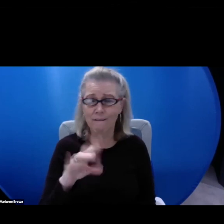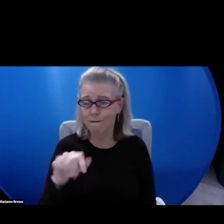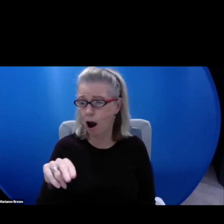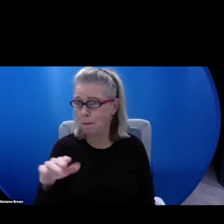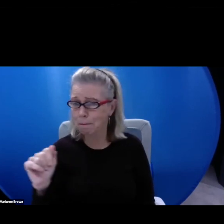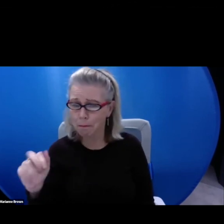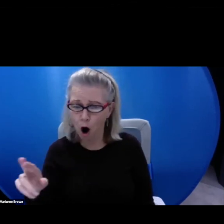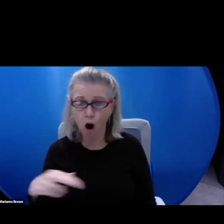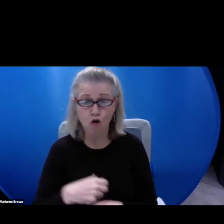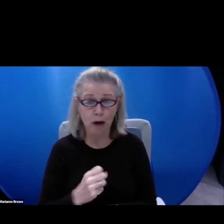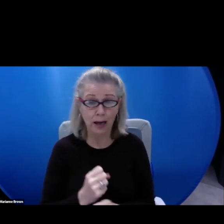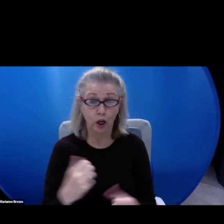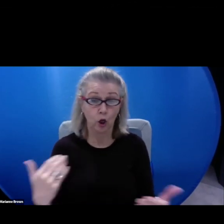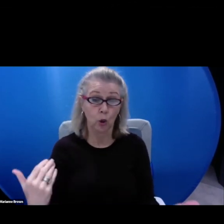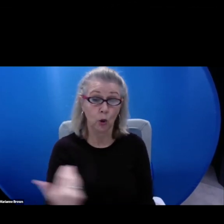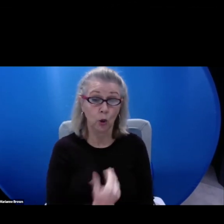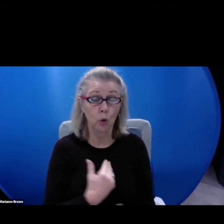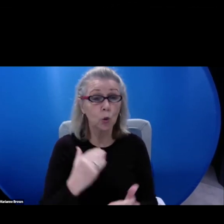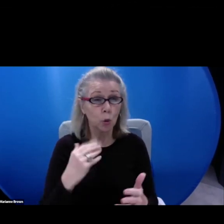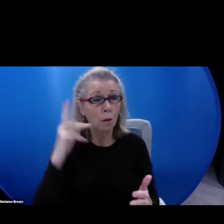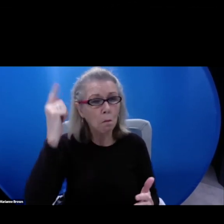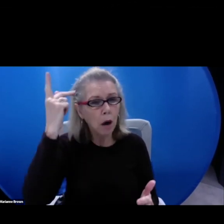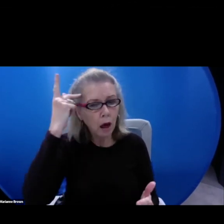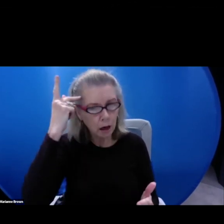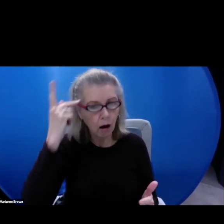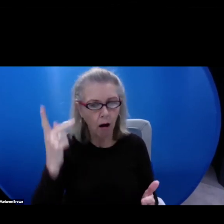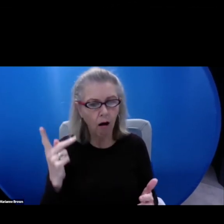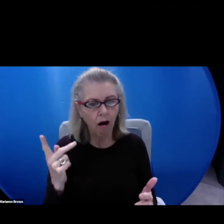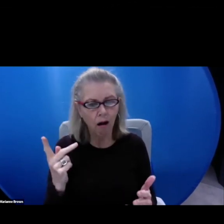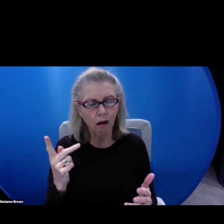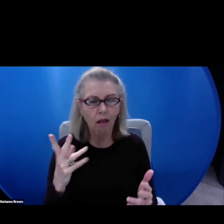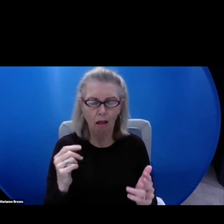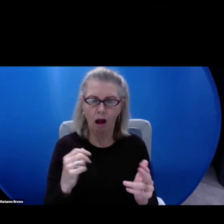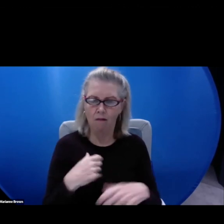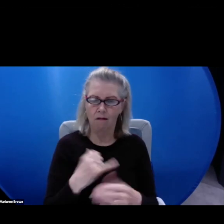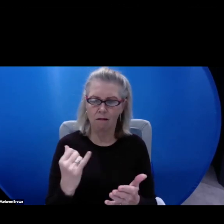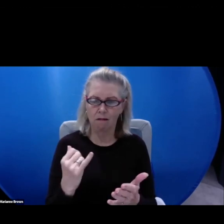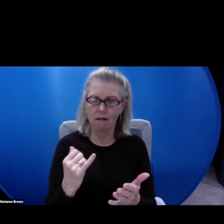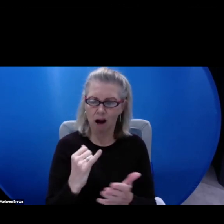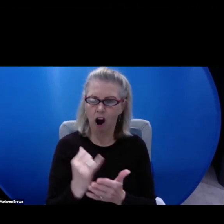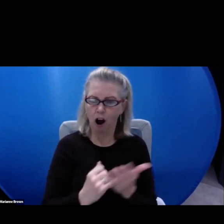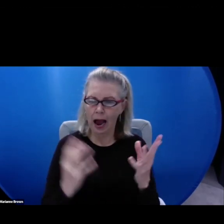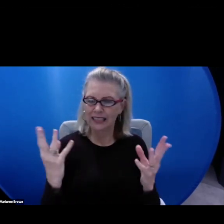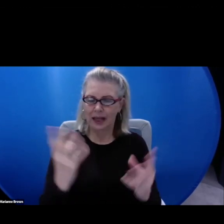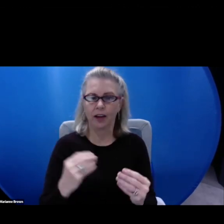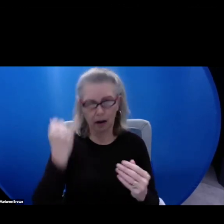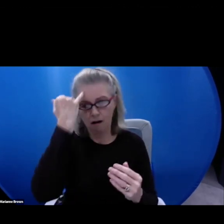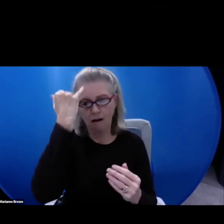and political concepts. Artist communities, art production methods, and works of